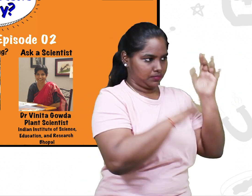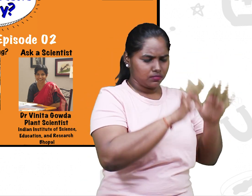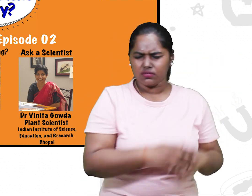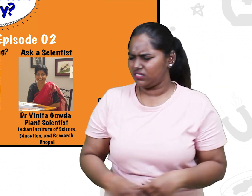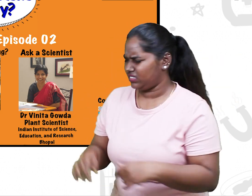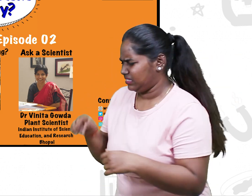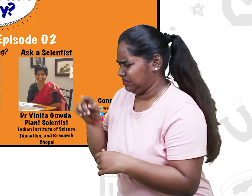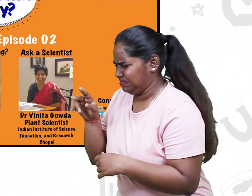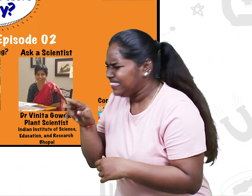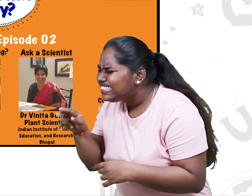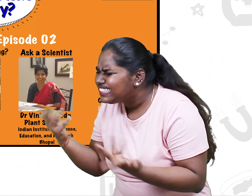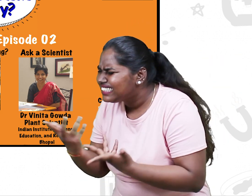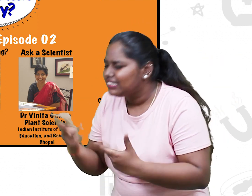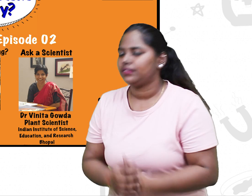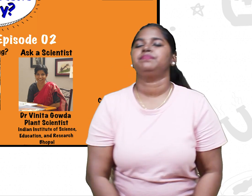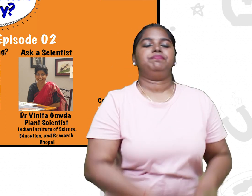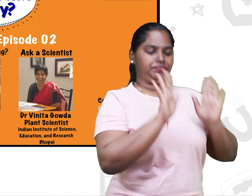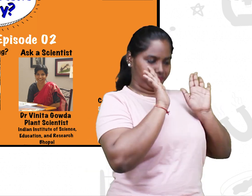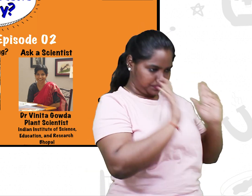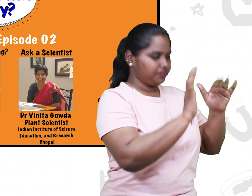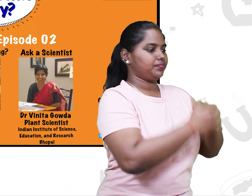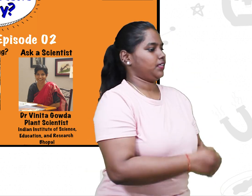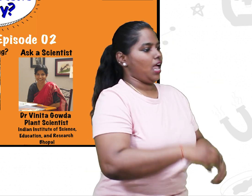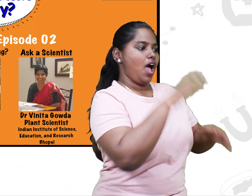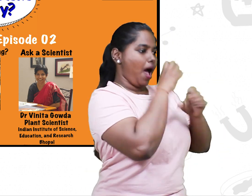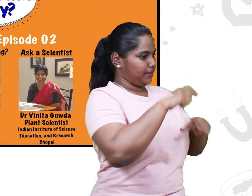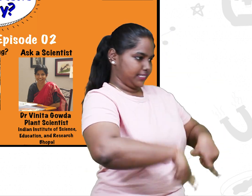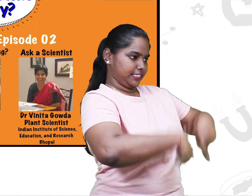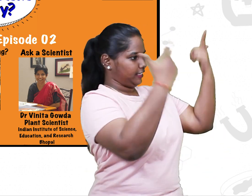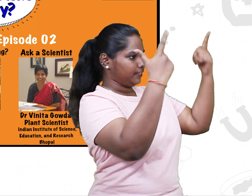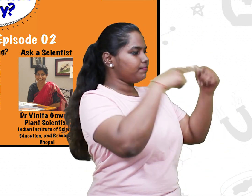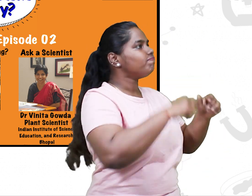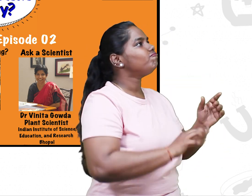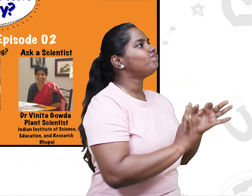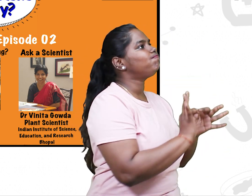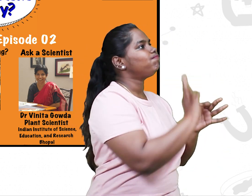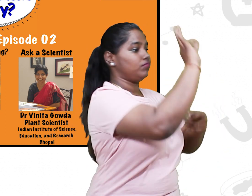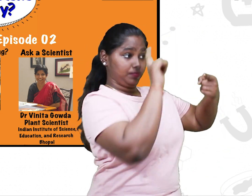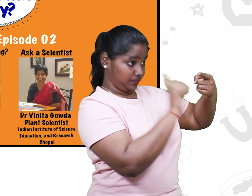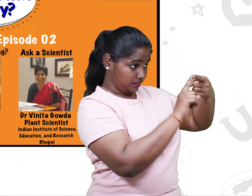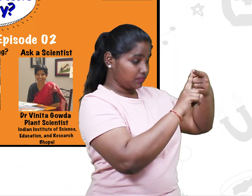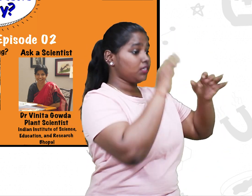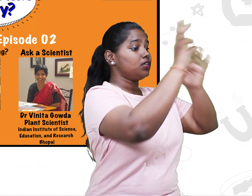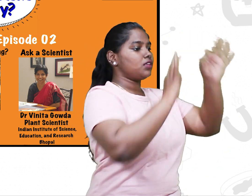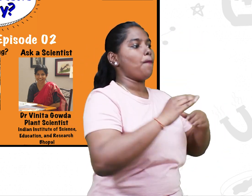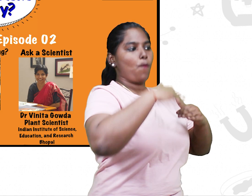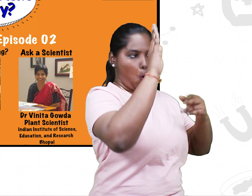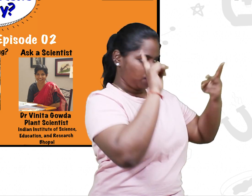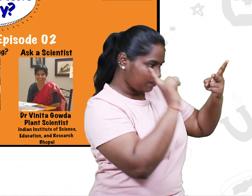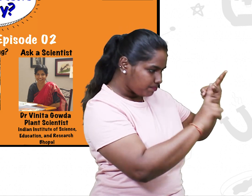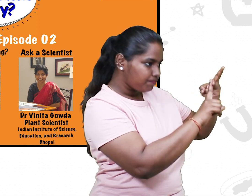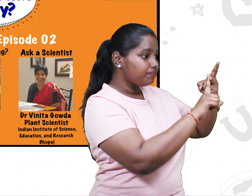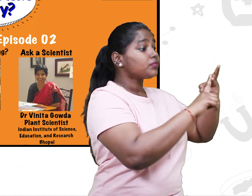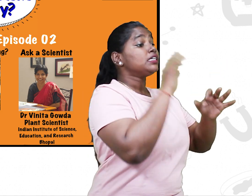What's meristem? Well, for the mango tree to grow in height, it has to 1. Make more